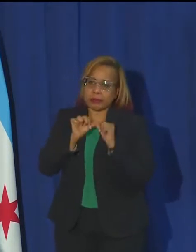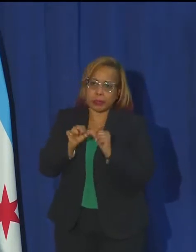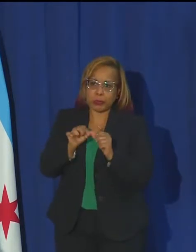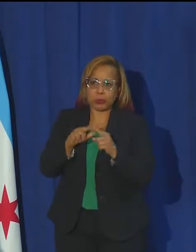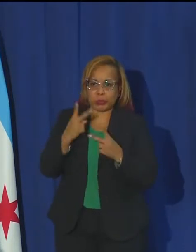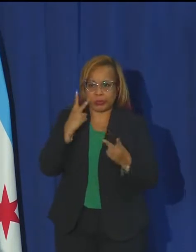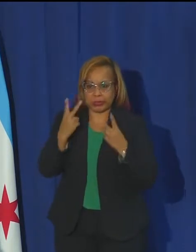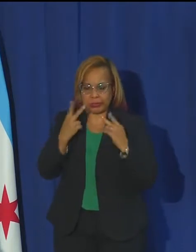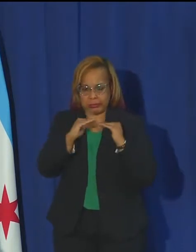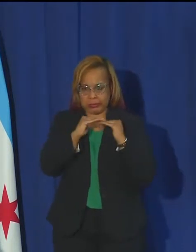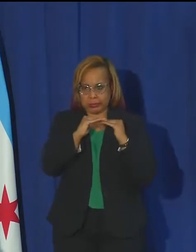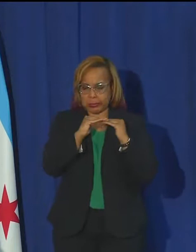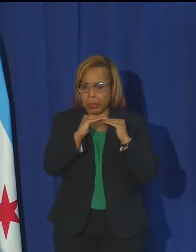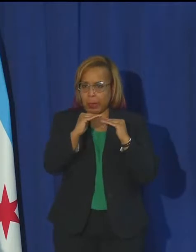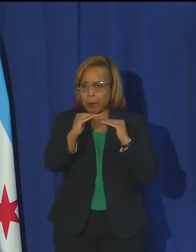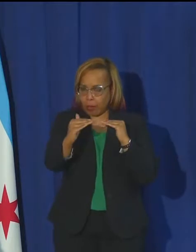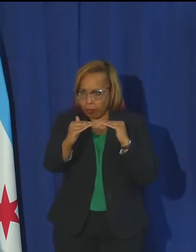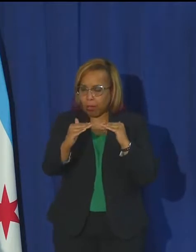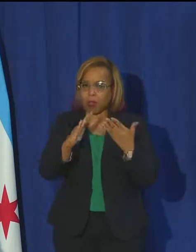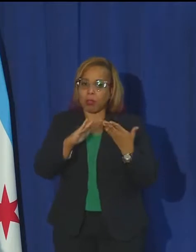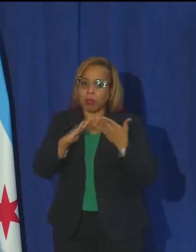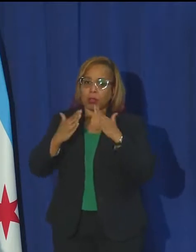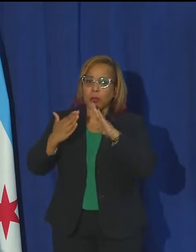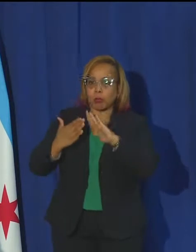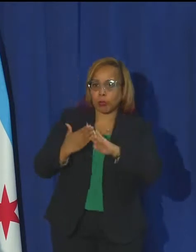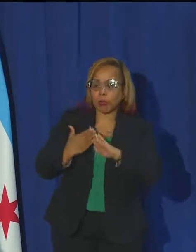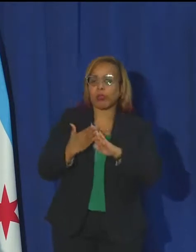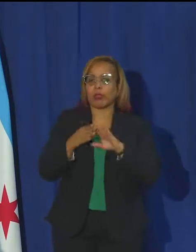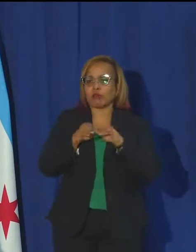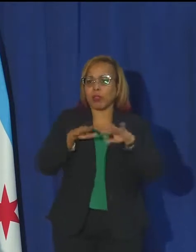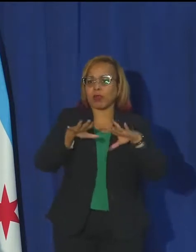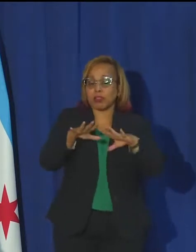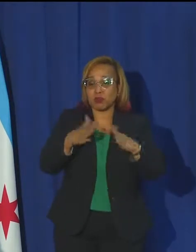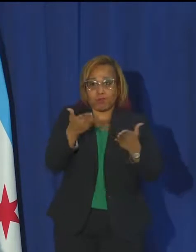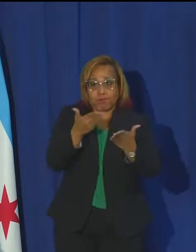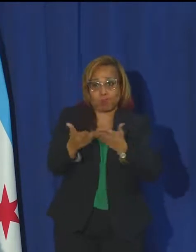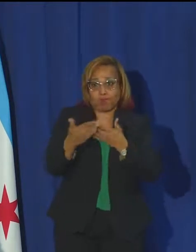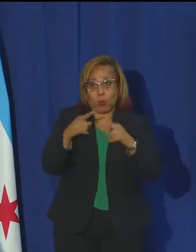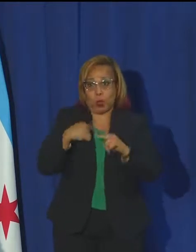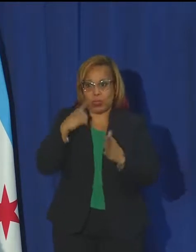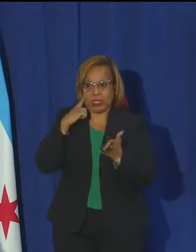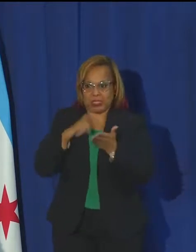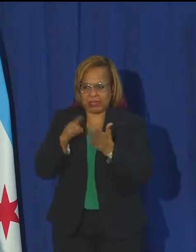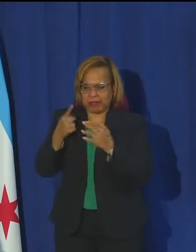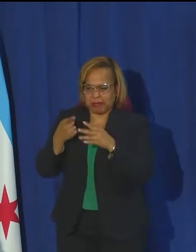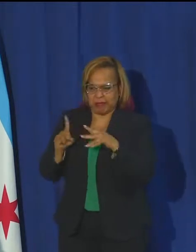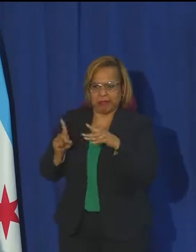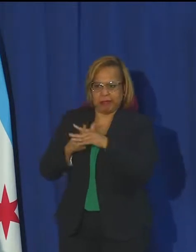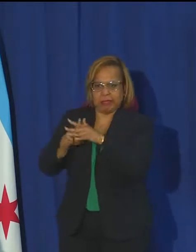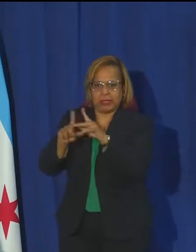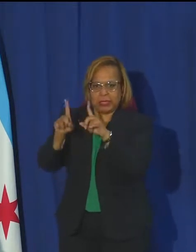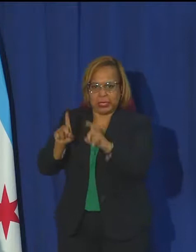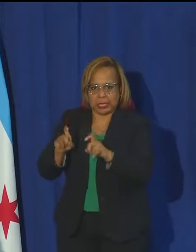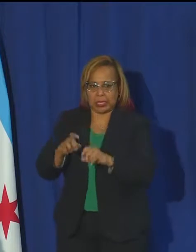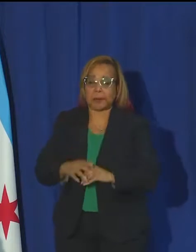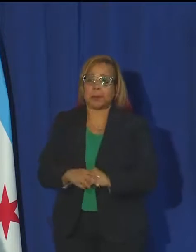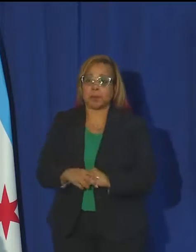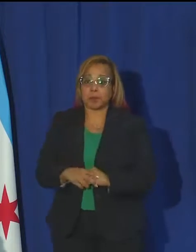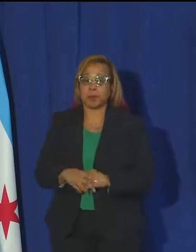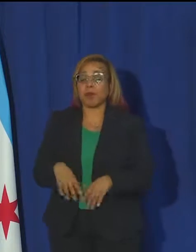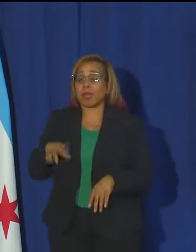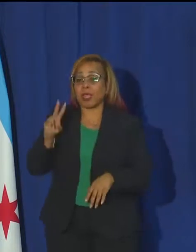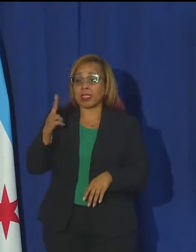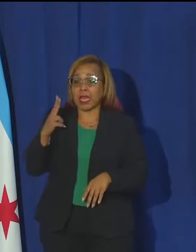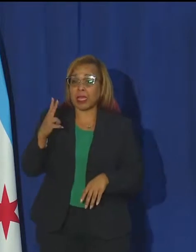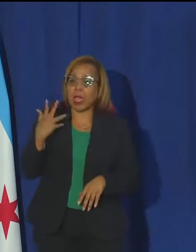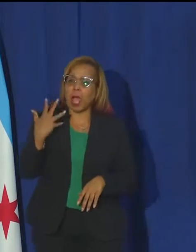to see stable and steady community transmission, even while we are seeing this increase in testing.